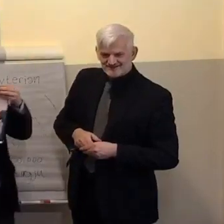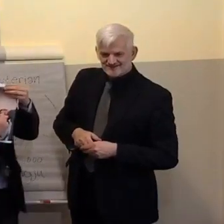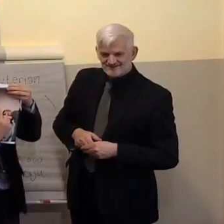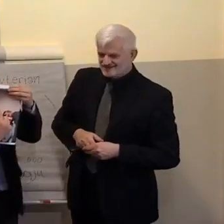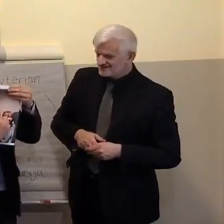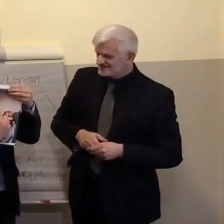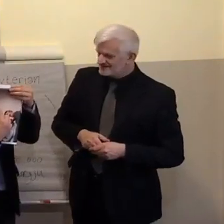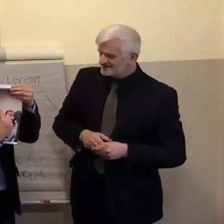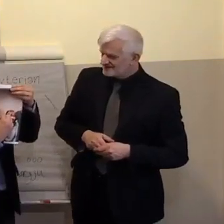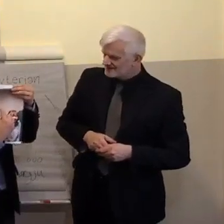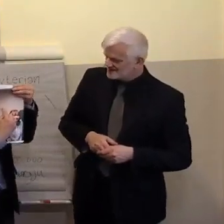Daughter is 39.